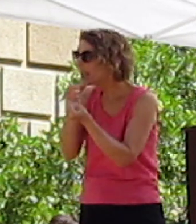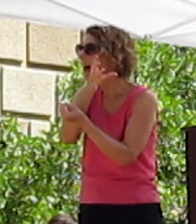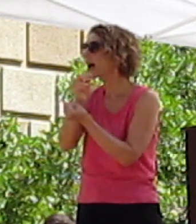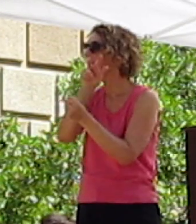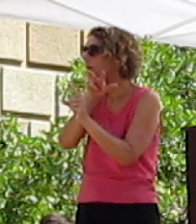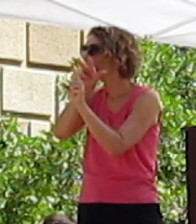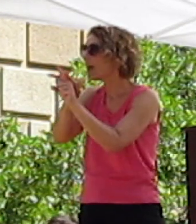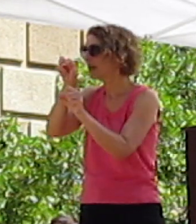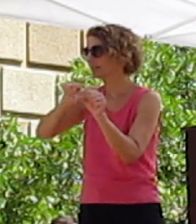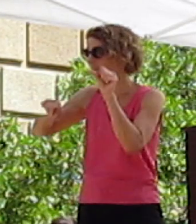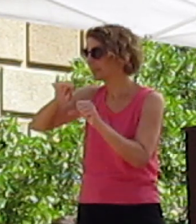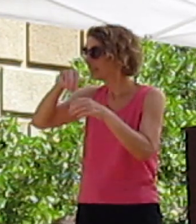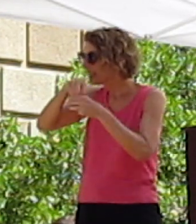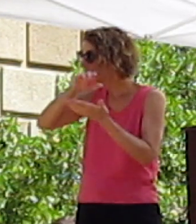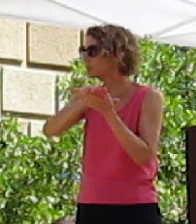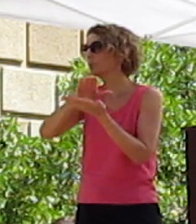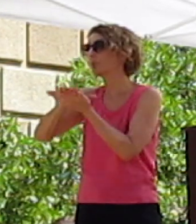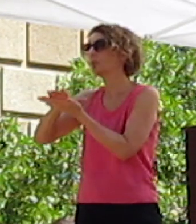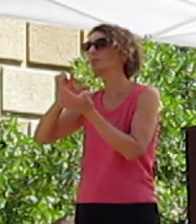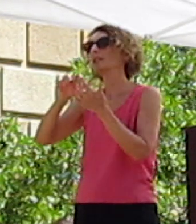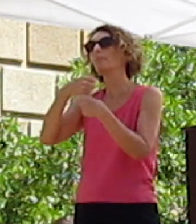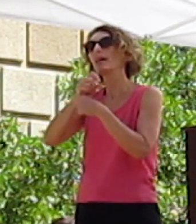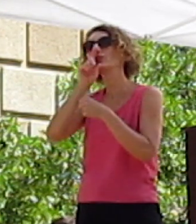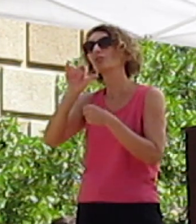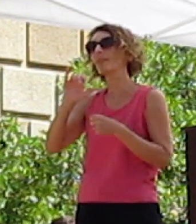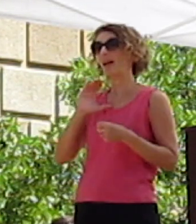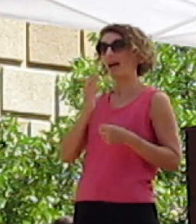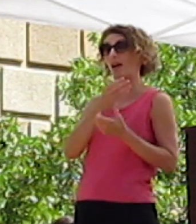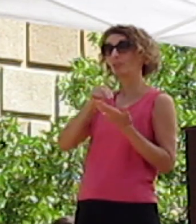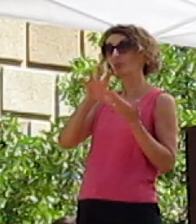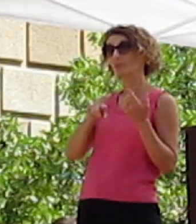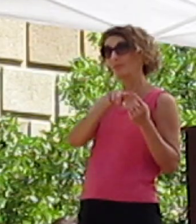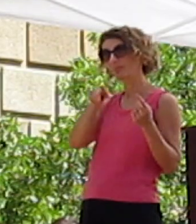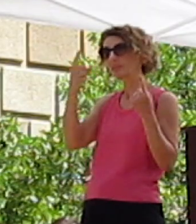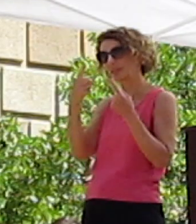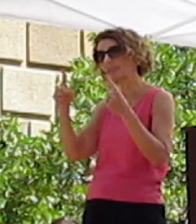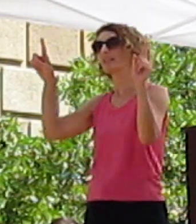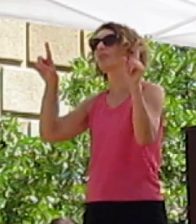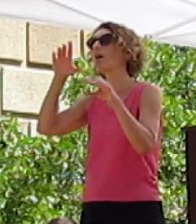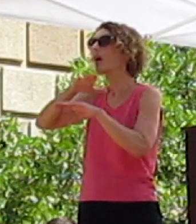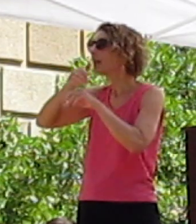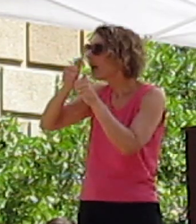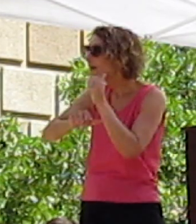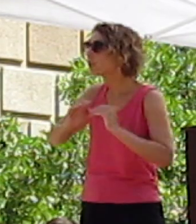apply science in the schools to make sure that our students are successful at every level.